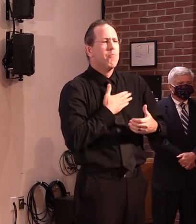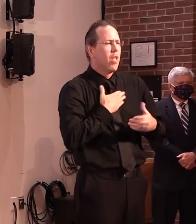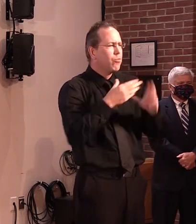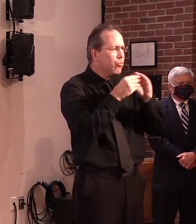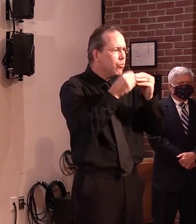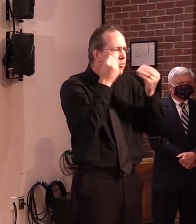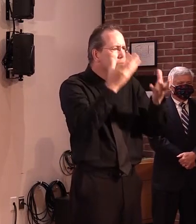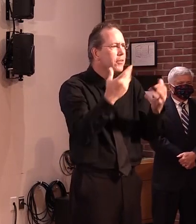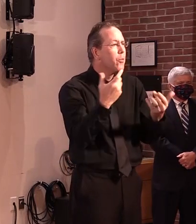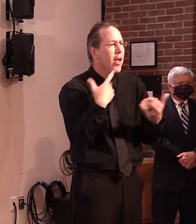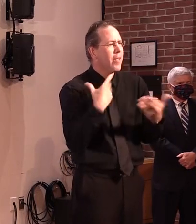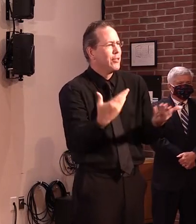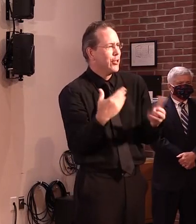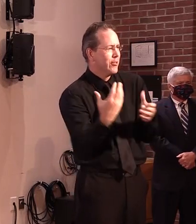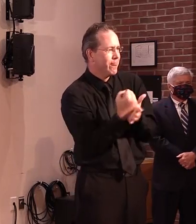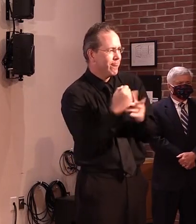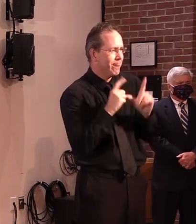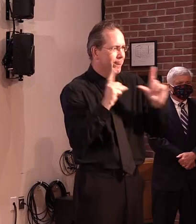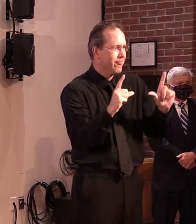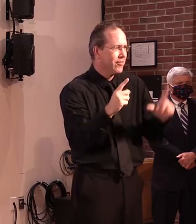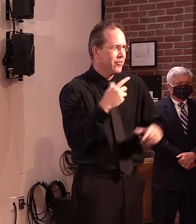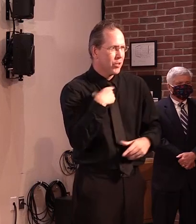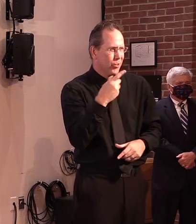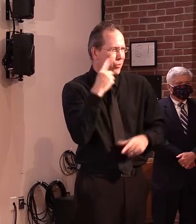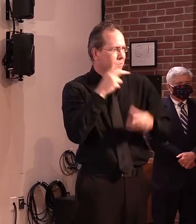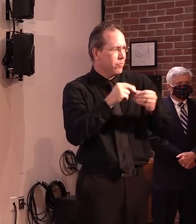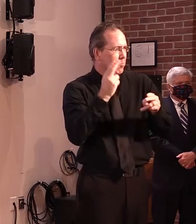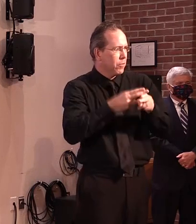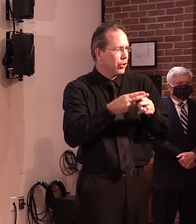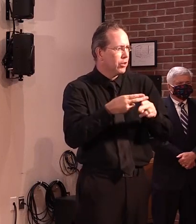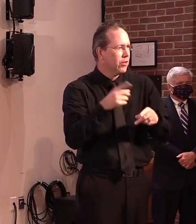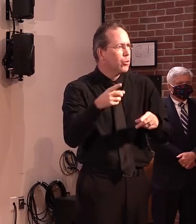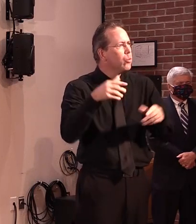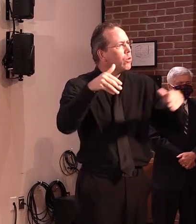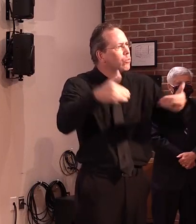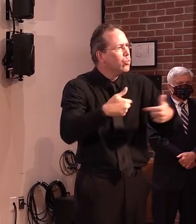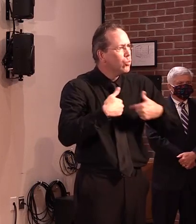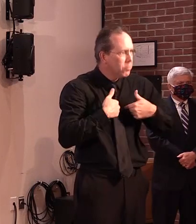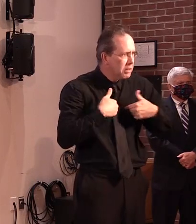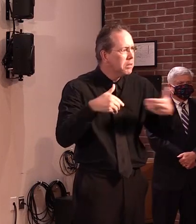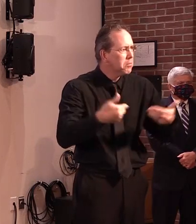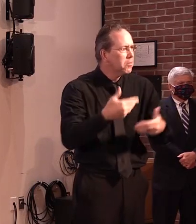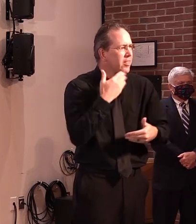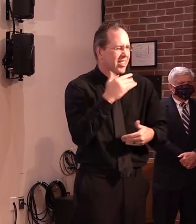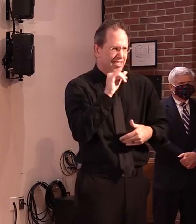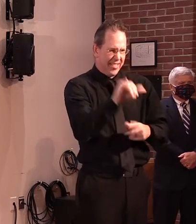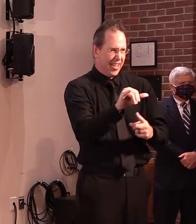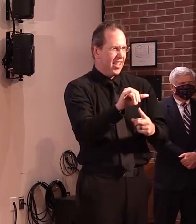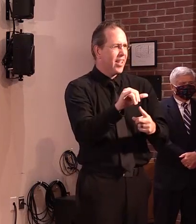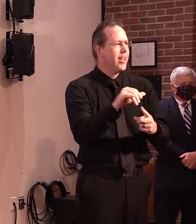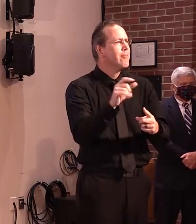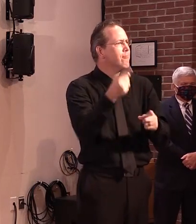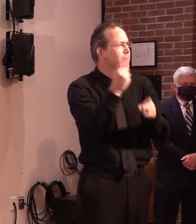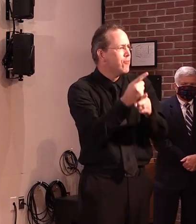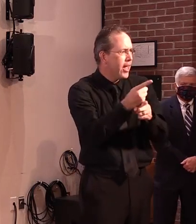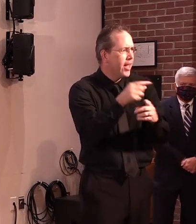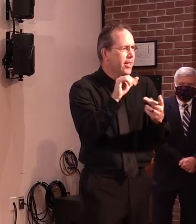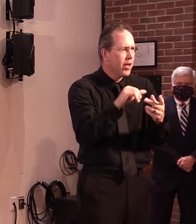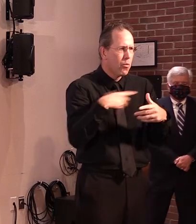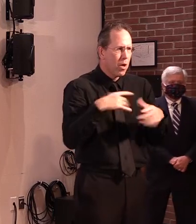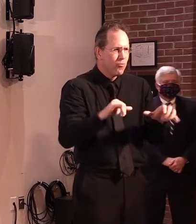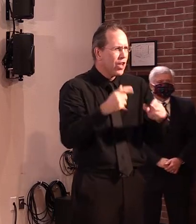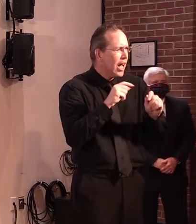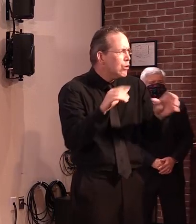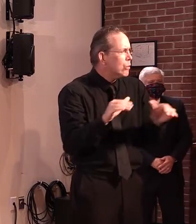you just mentioned in your introduction is what I have been trying very hard over the last